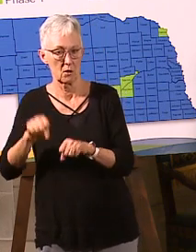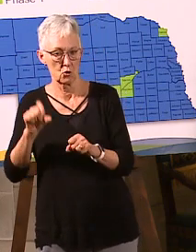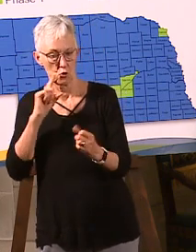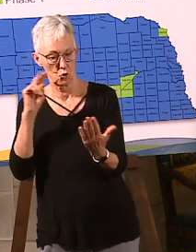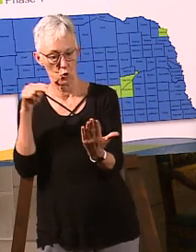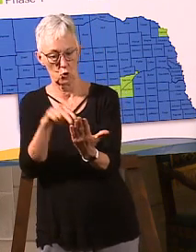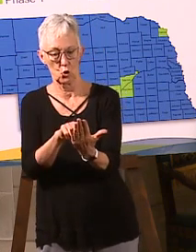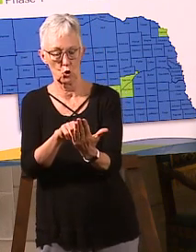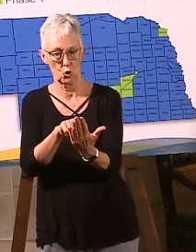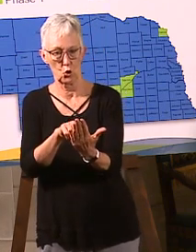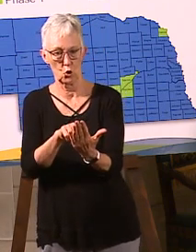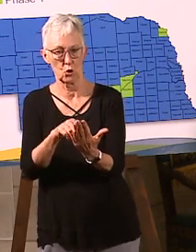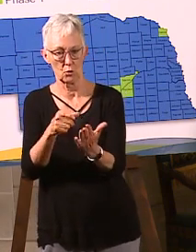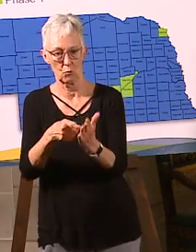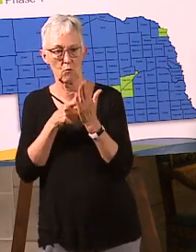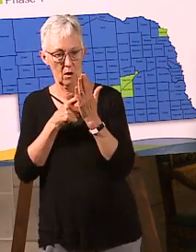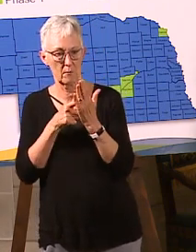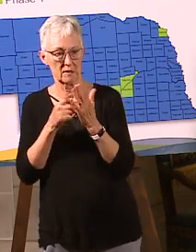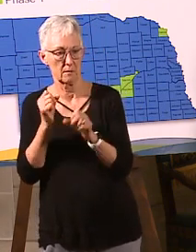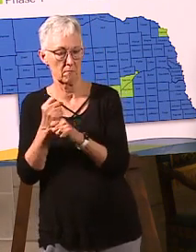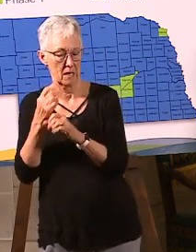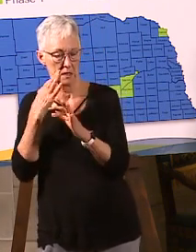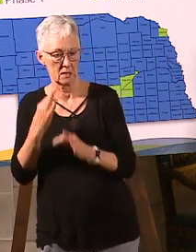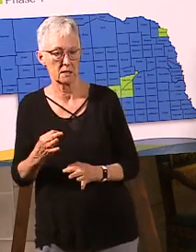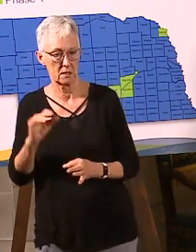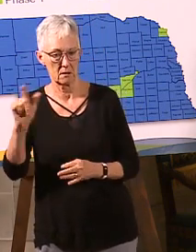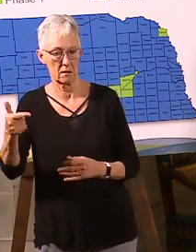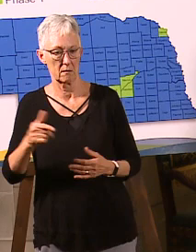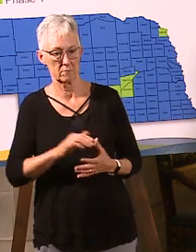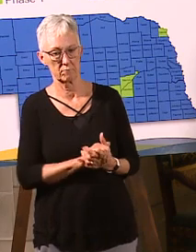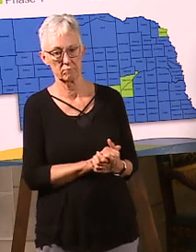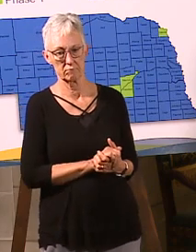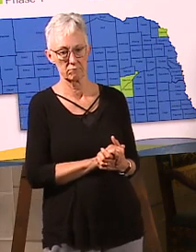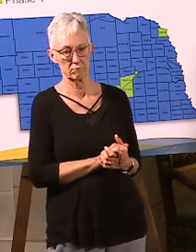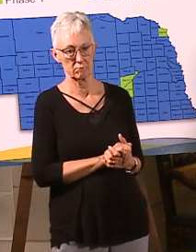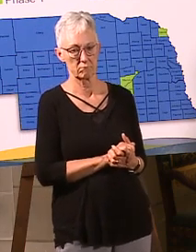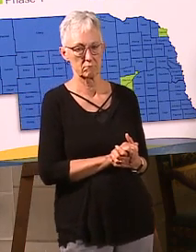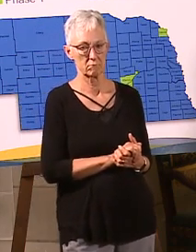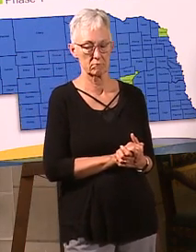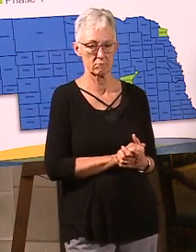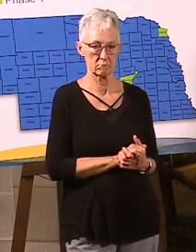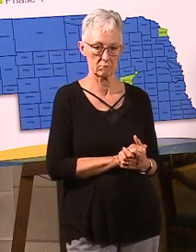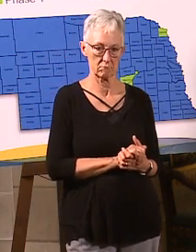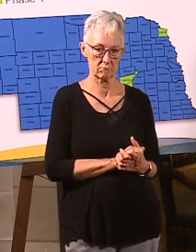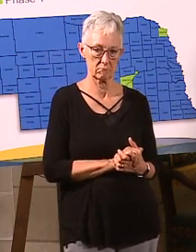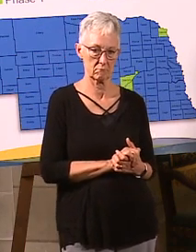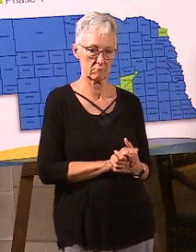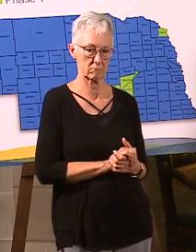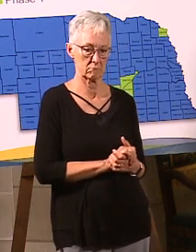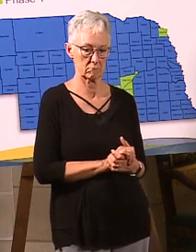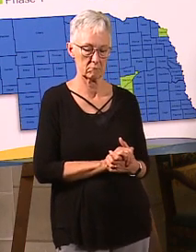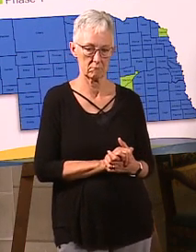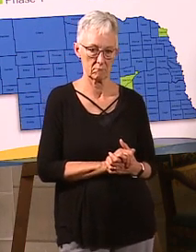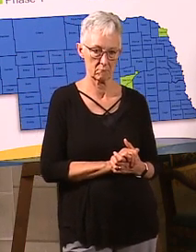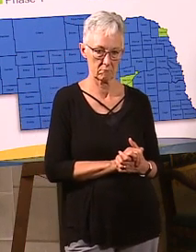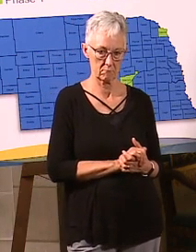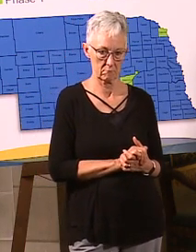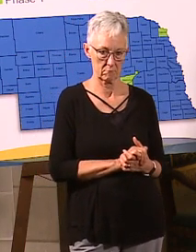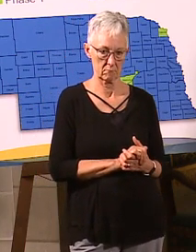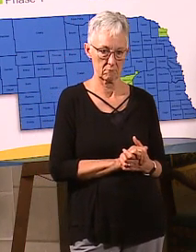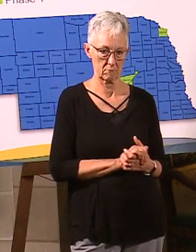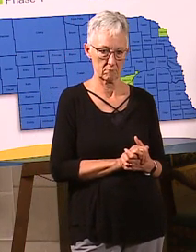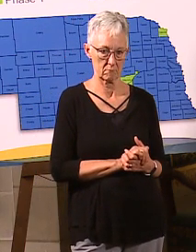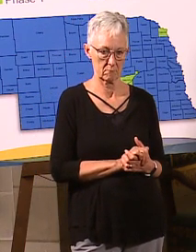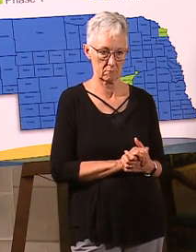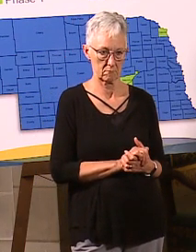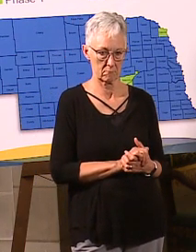Right. The Logan Elkhorn Valley Health District has put out a press release saying they're seeing clusters